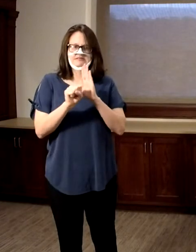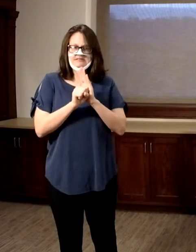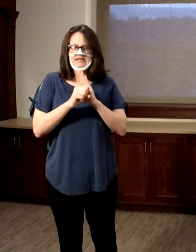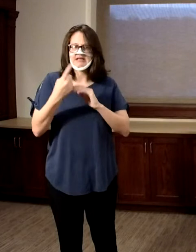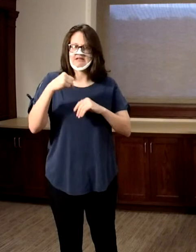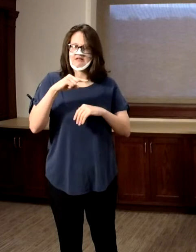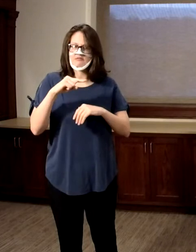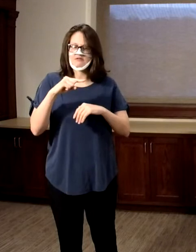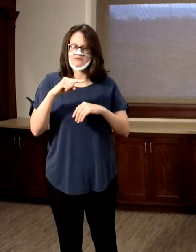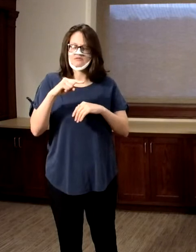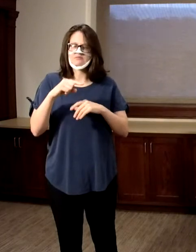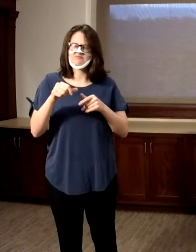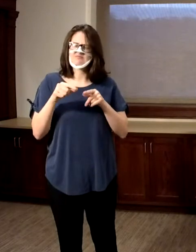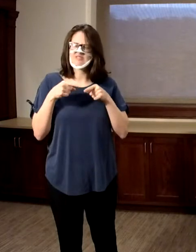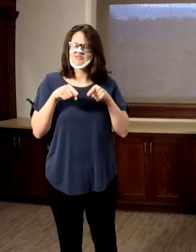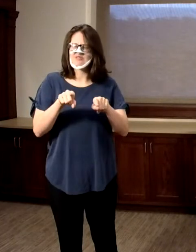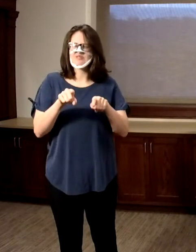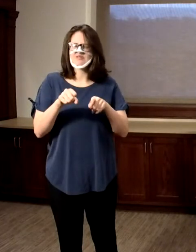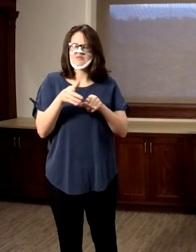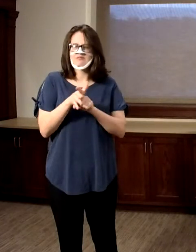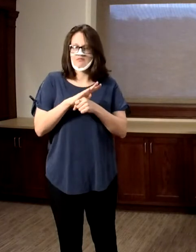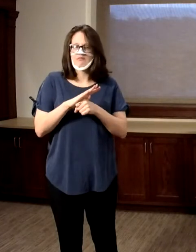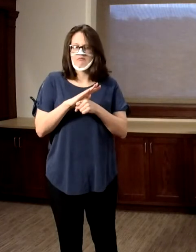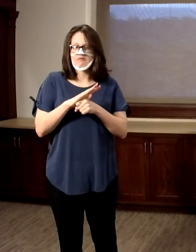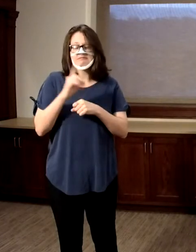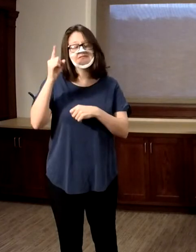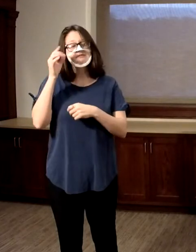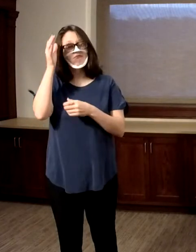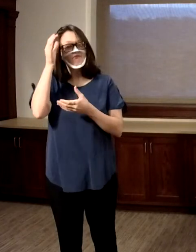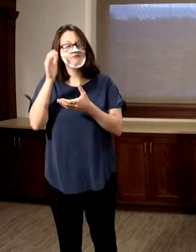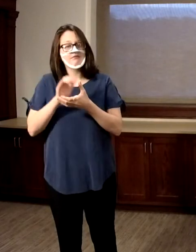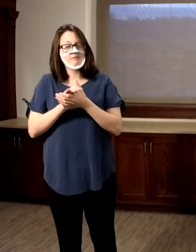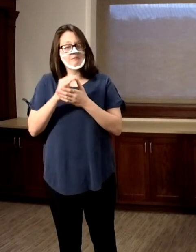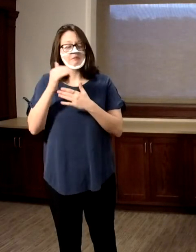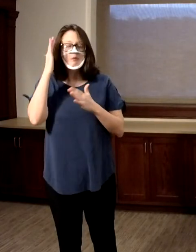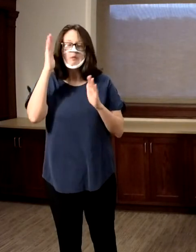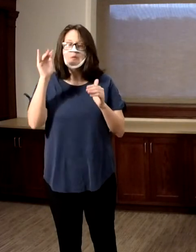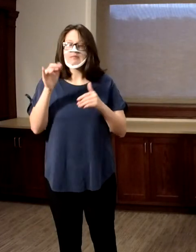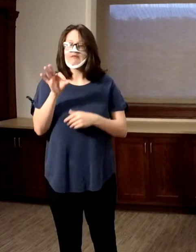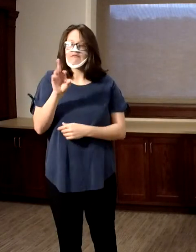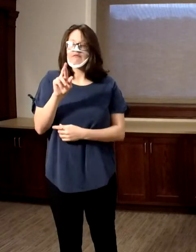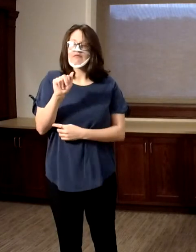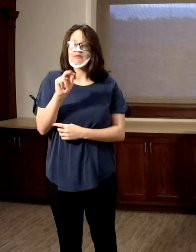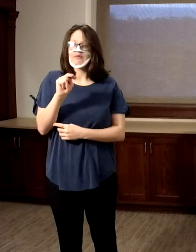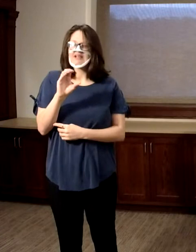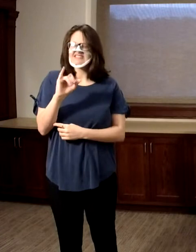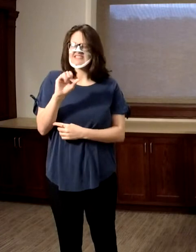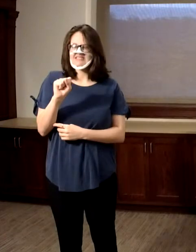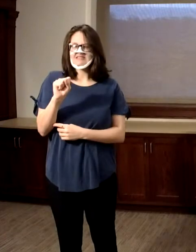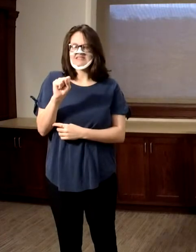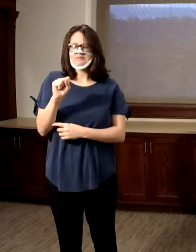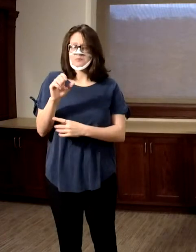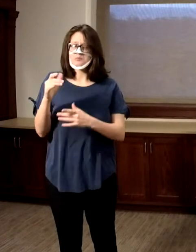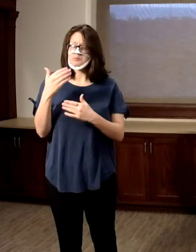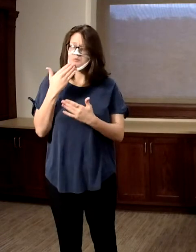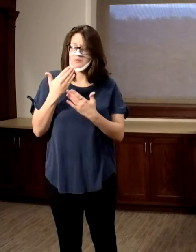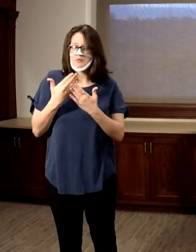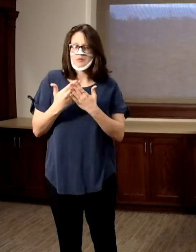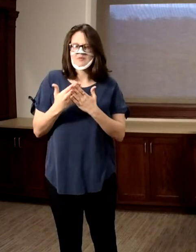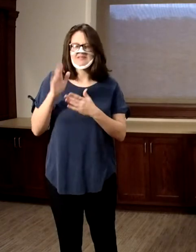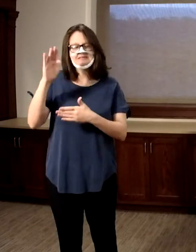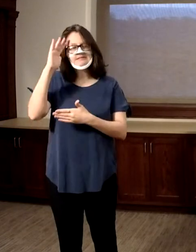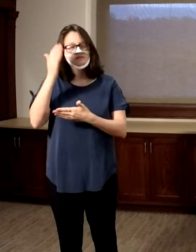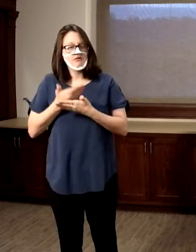well. He's a husband. I certainly hope Francis is doing well. Father, grandfather, son,